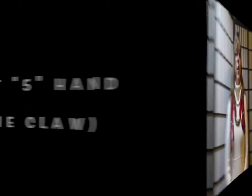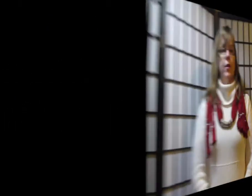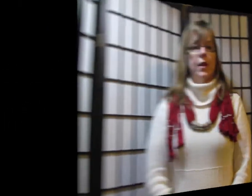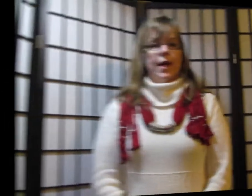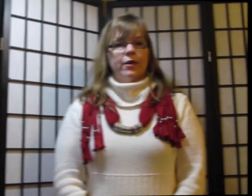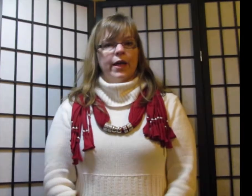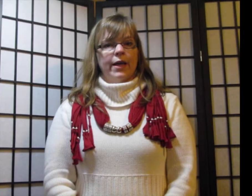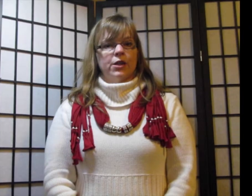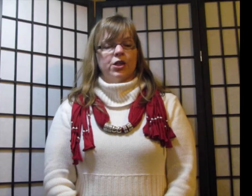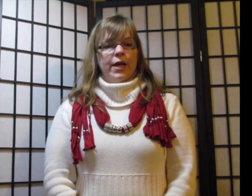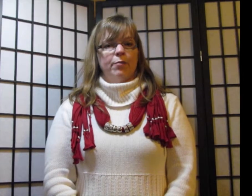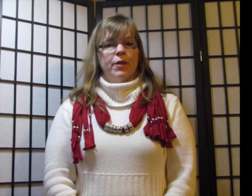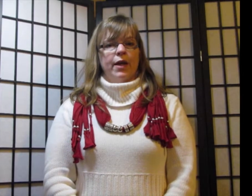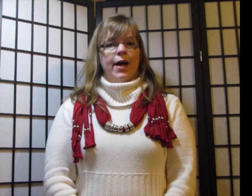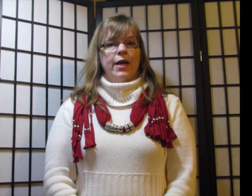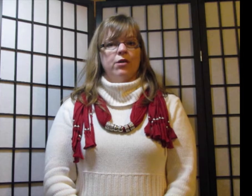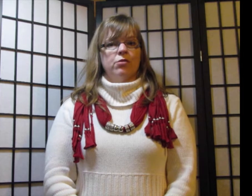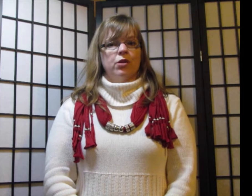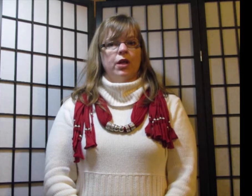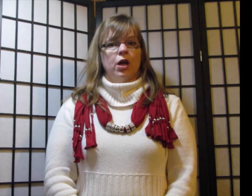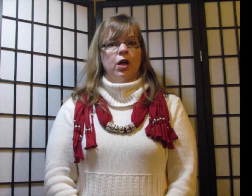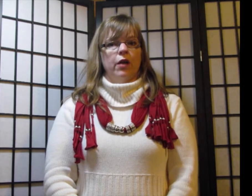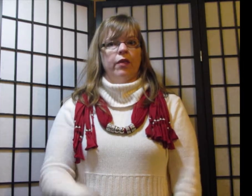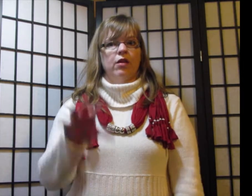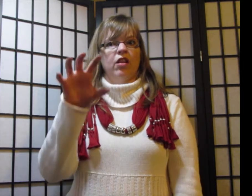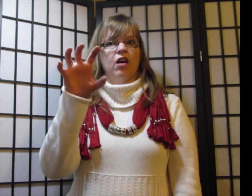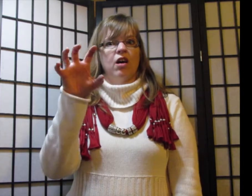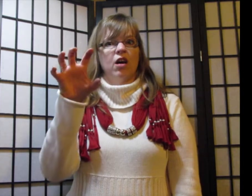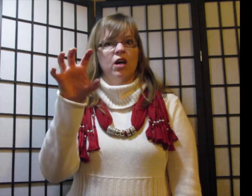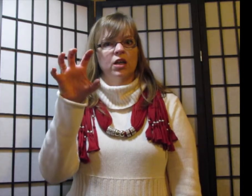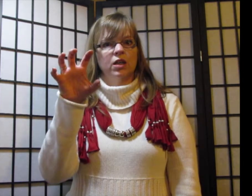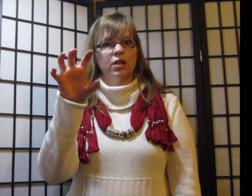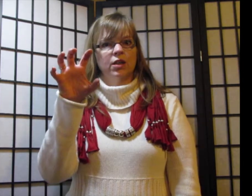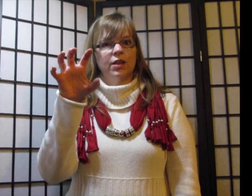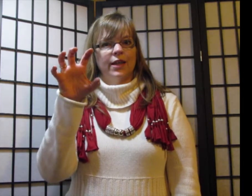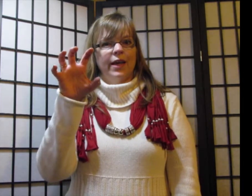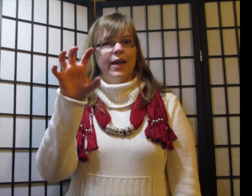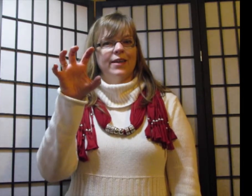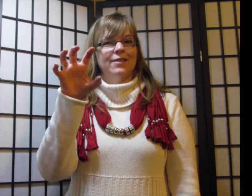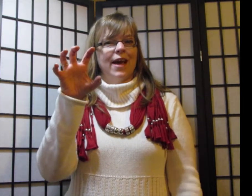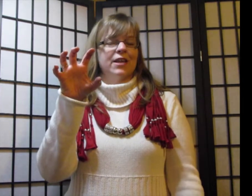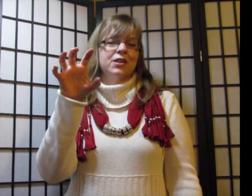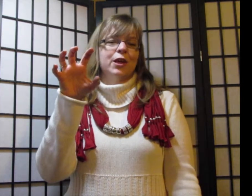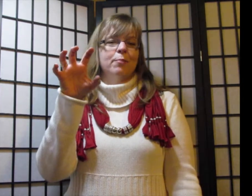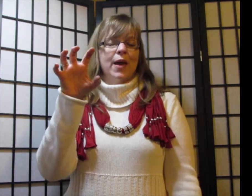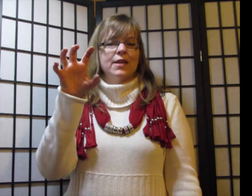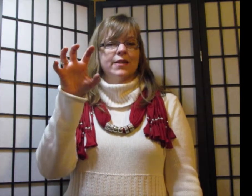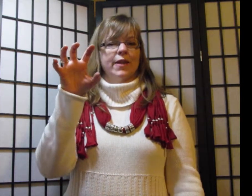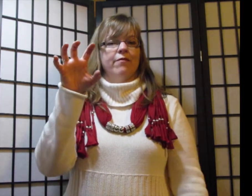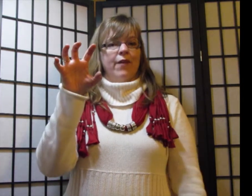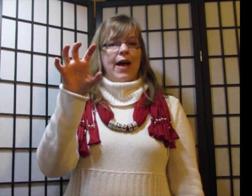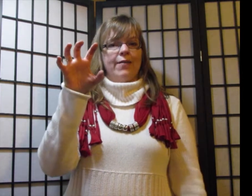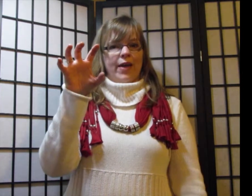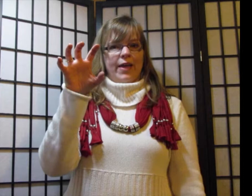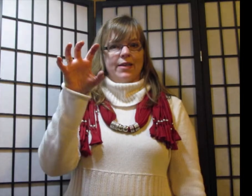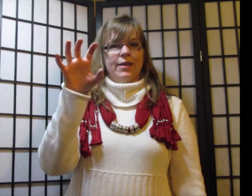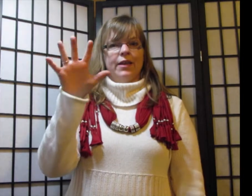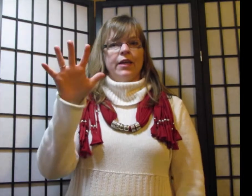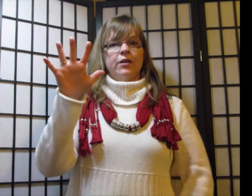There's another hand shape that I usually call the claw, and it's actually a bent 5 hand. So